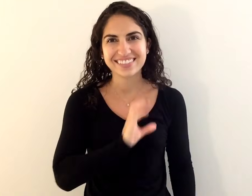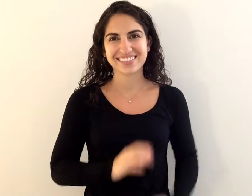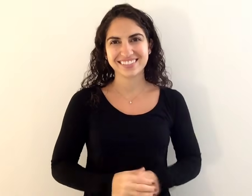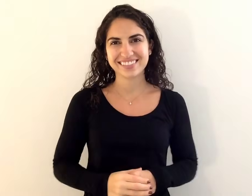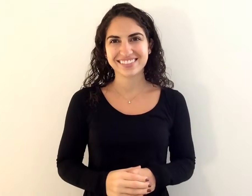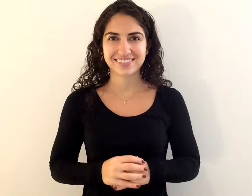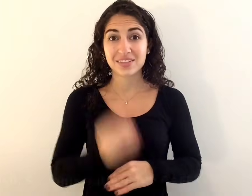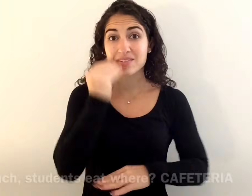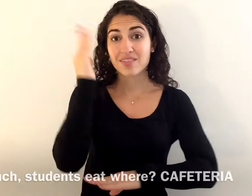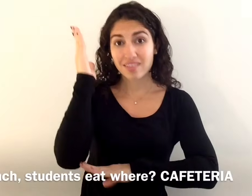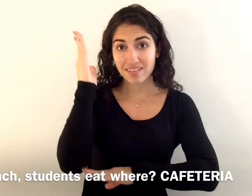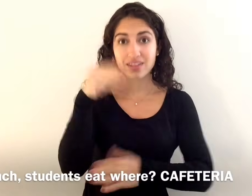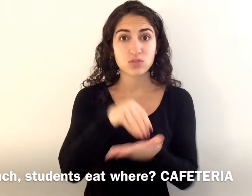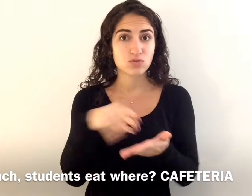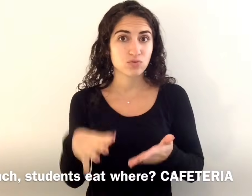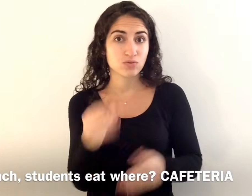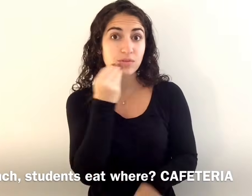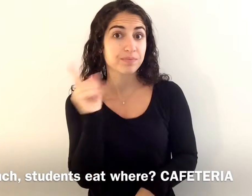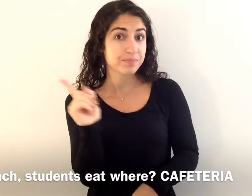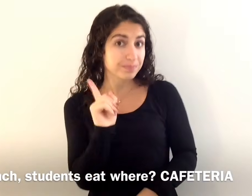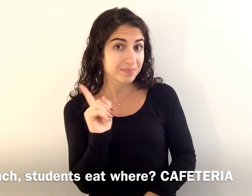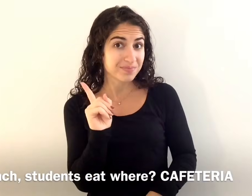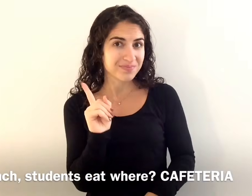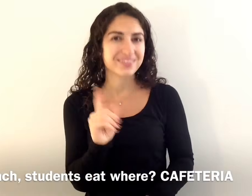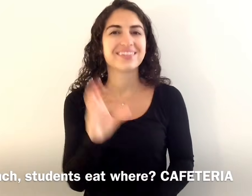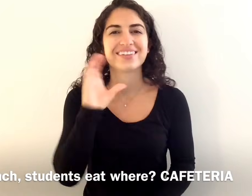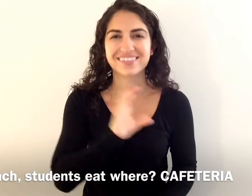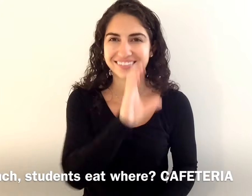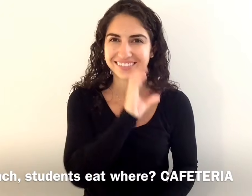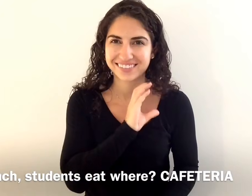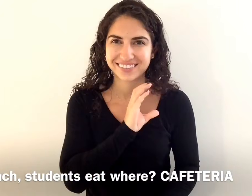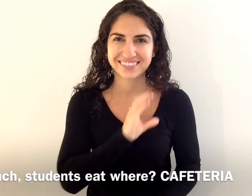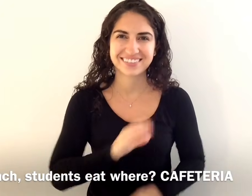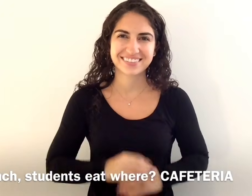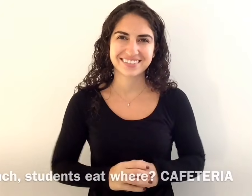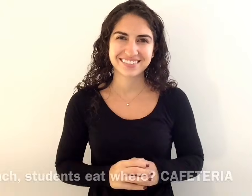Cafeteria. Lunch, students eat where? Cafeteria.